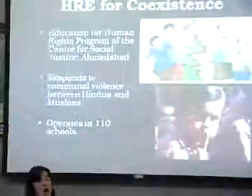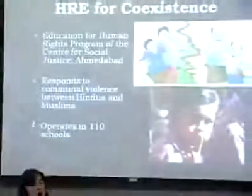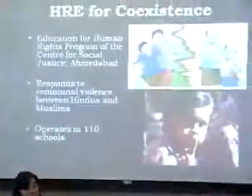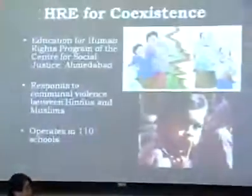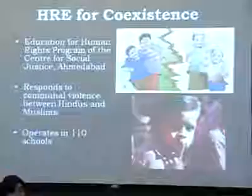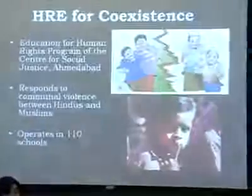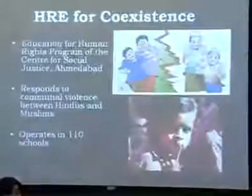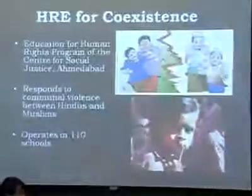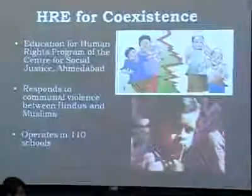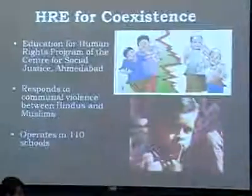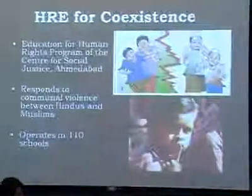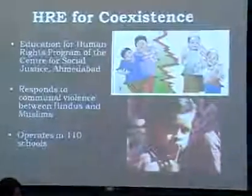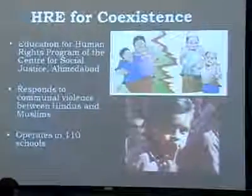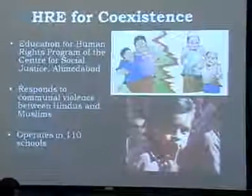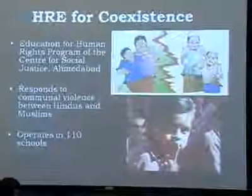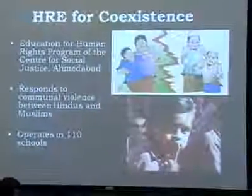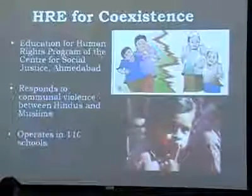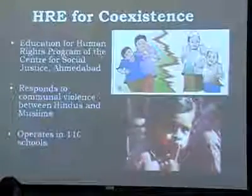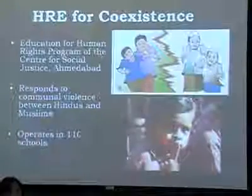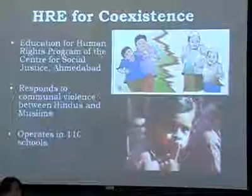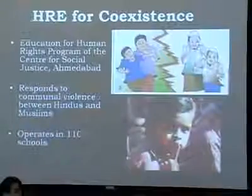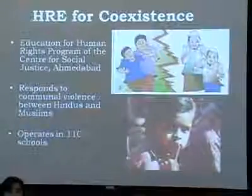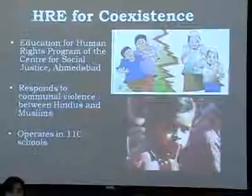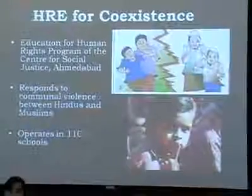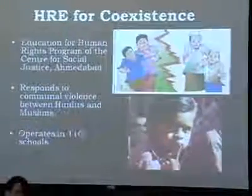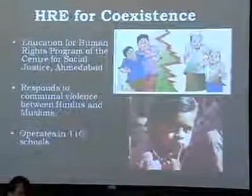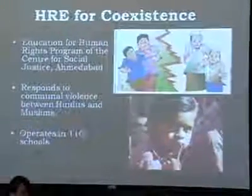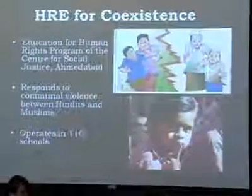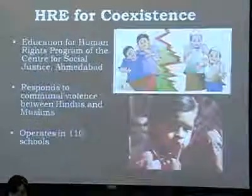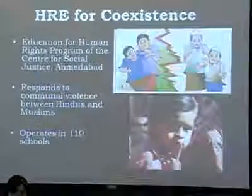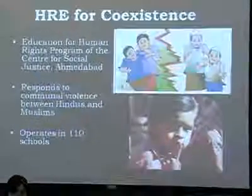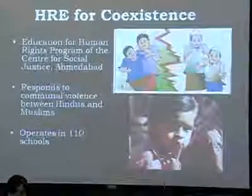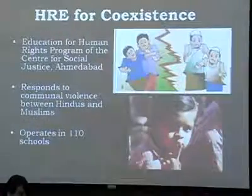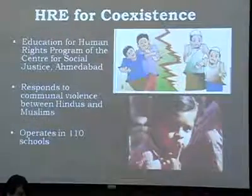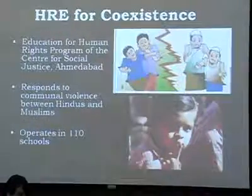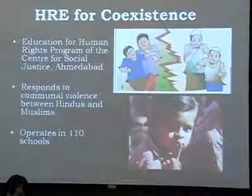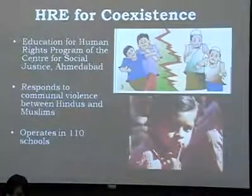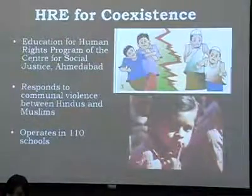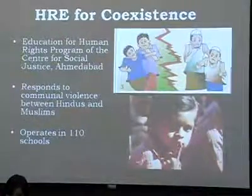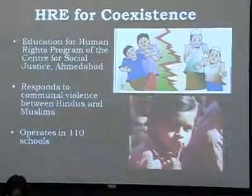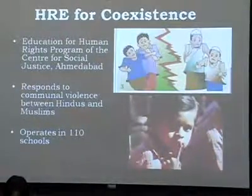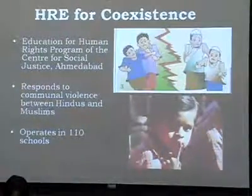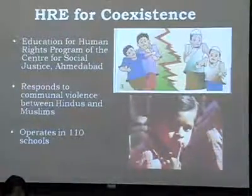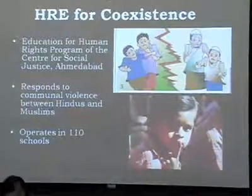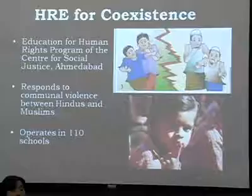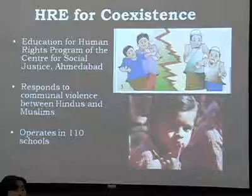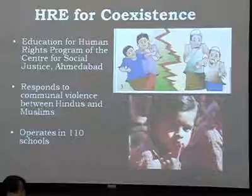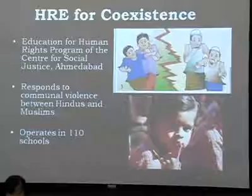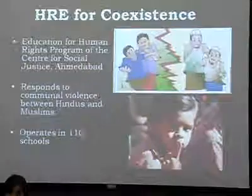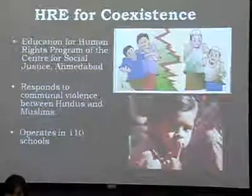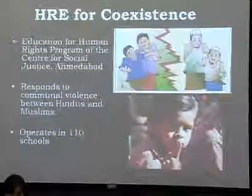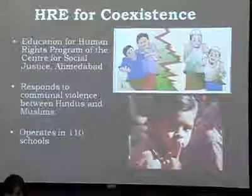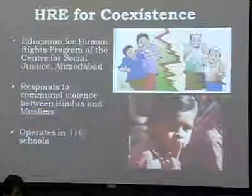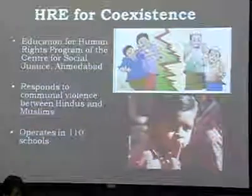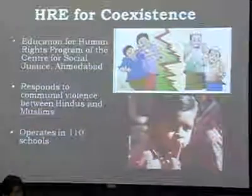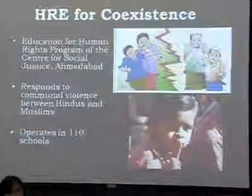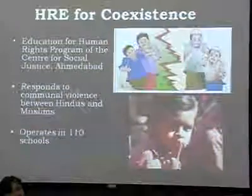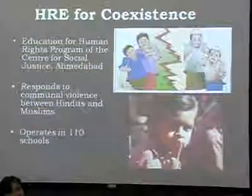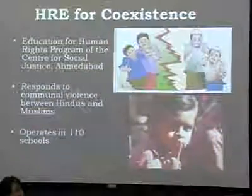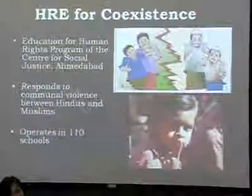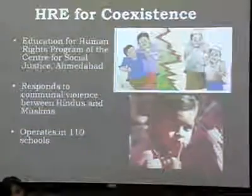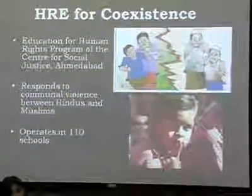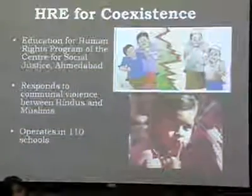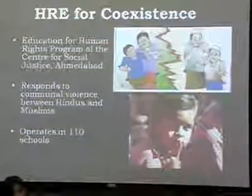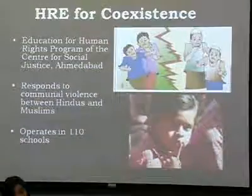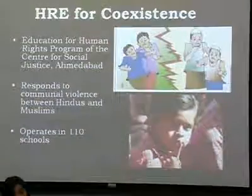highlight one organization, and there were various working in this ideological frame, and this one is called the Center for Social Justice, which was established in